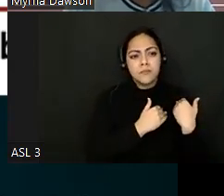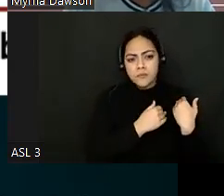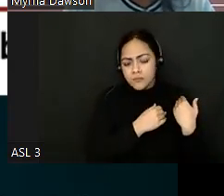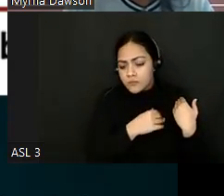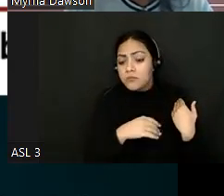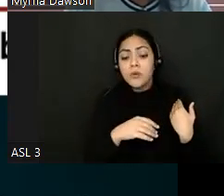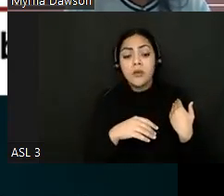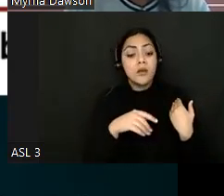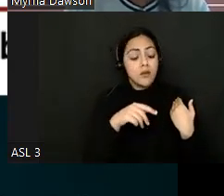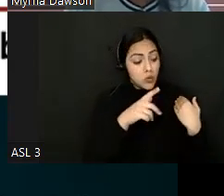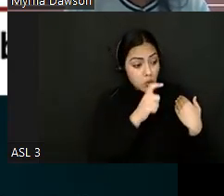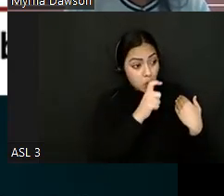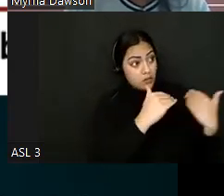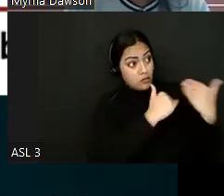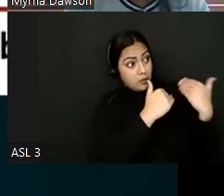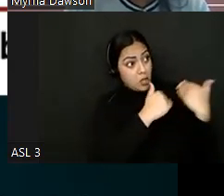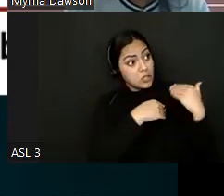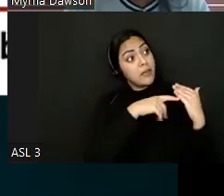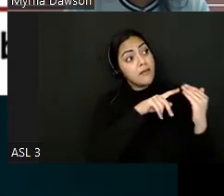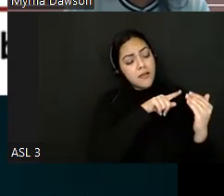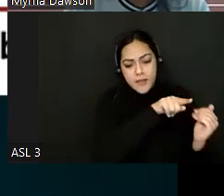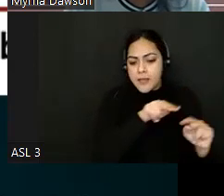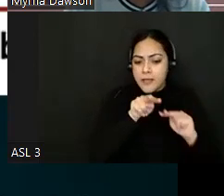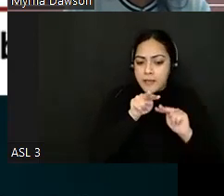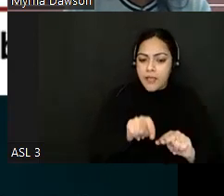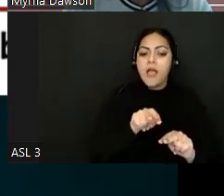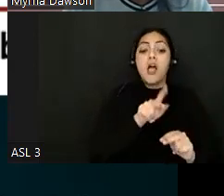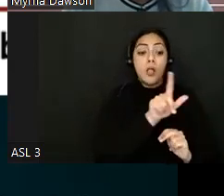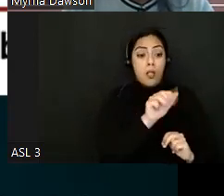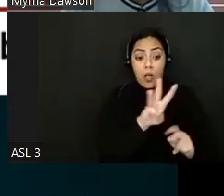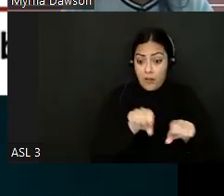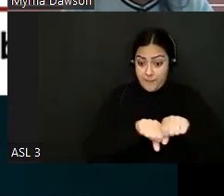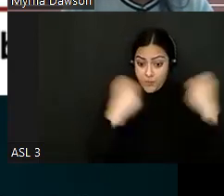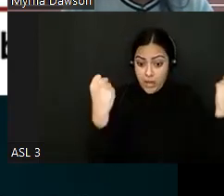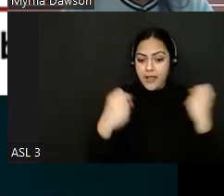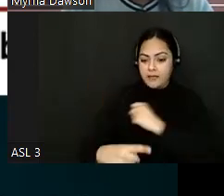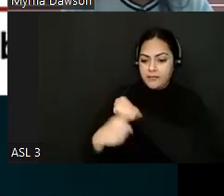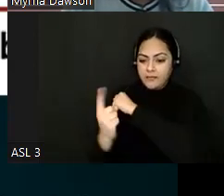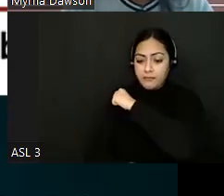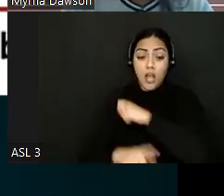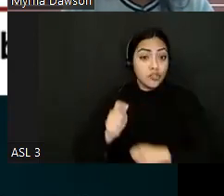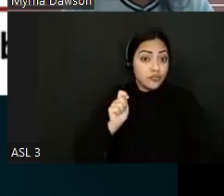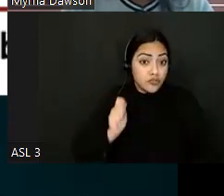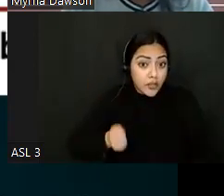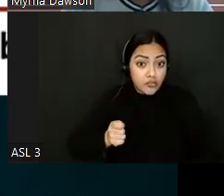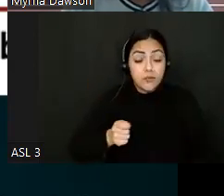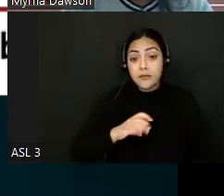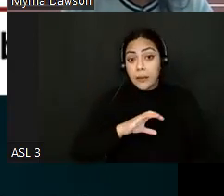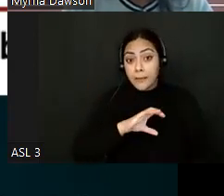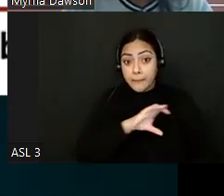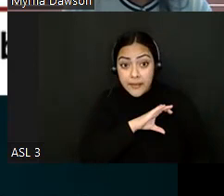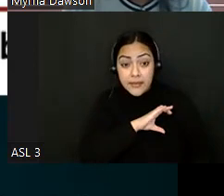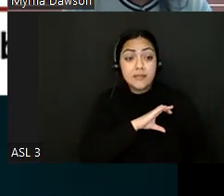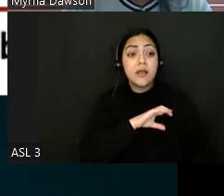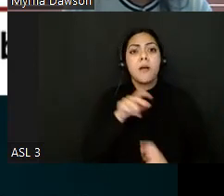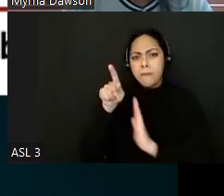the laws, judges, police, and policies and practice also recognize the seriousness